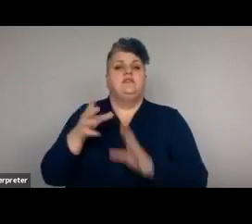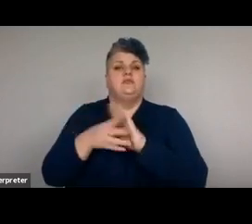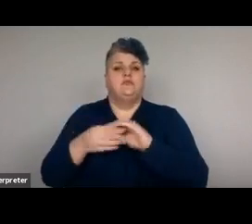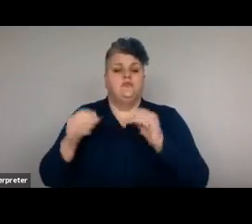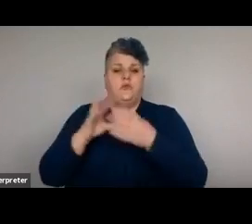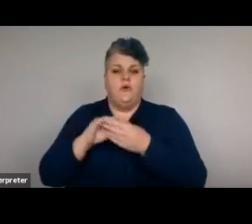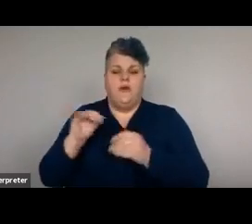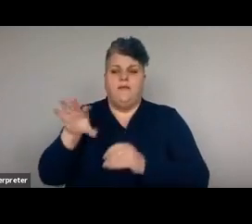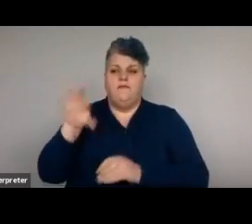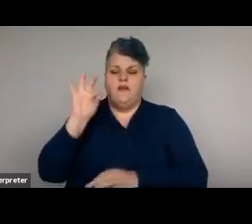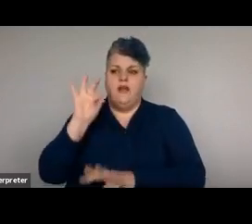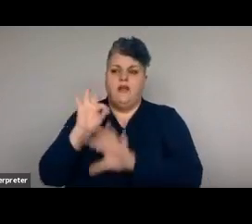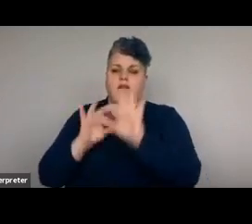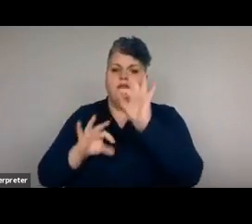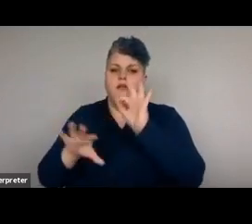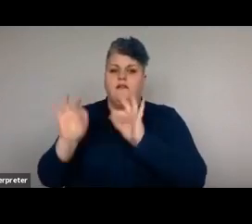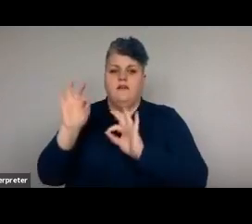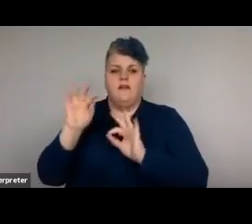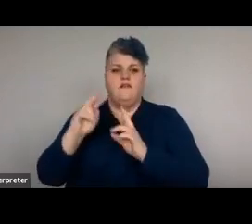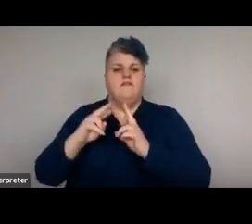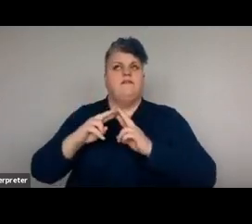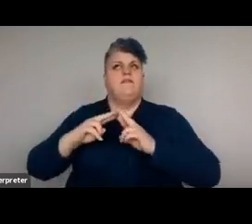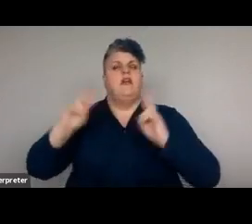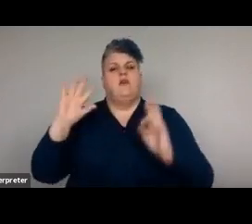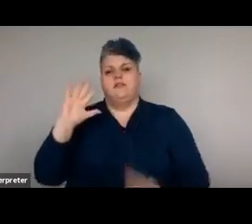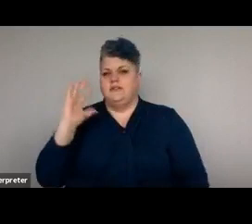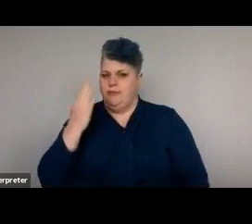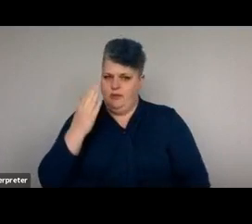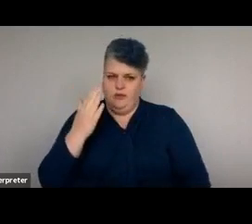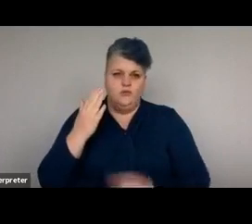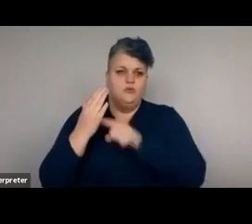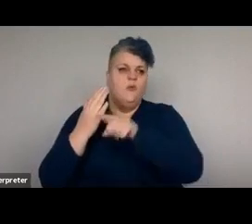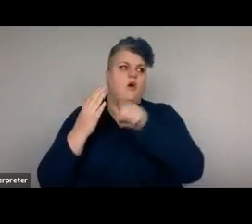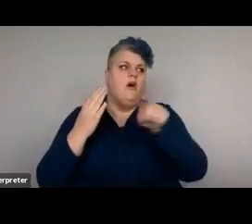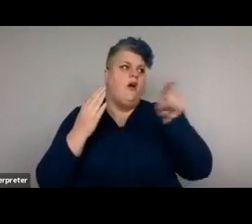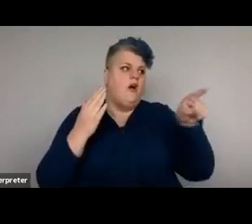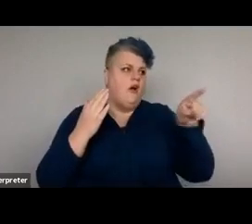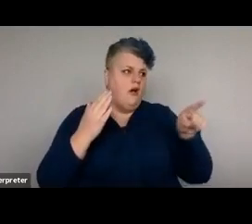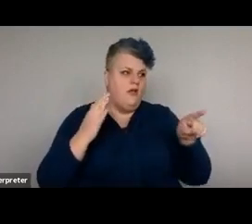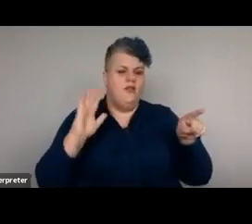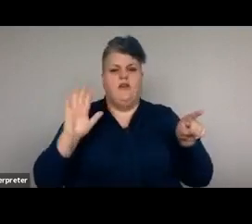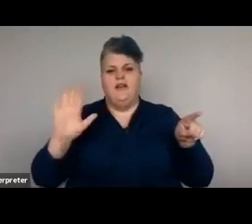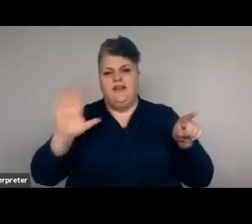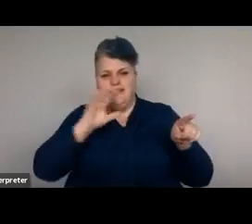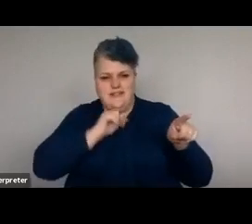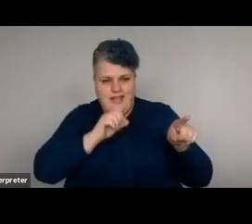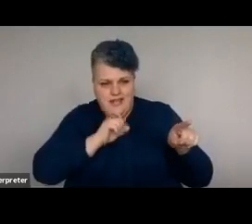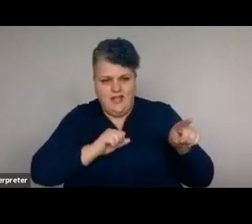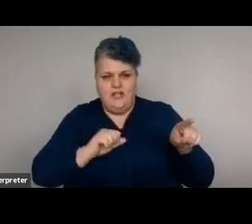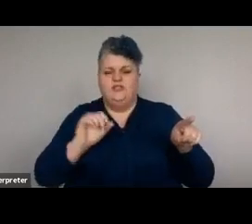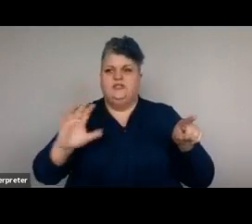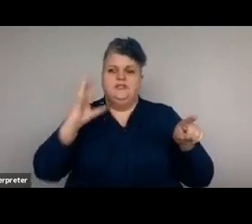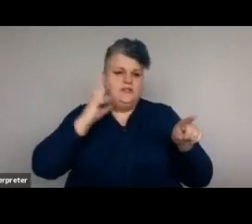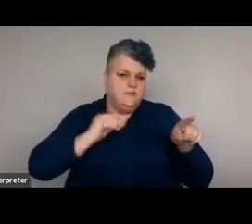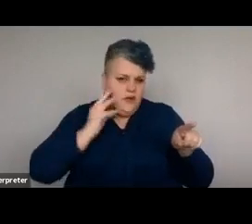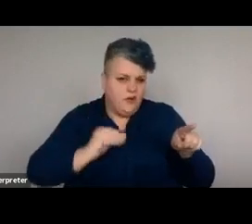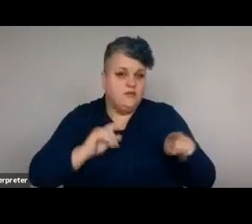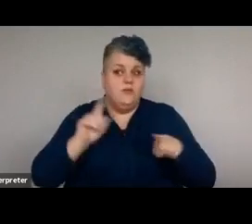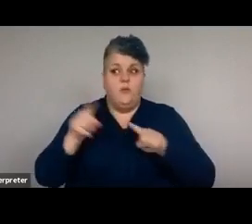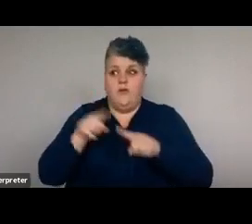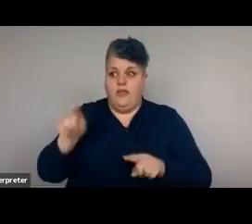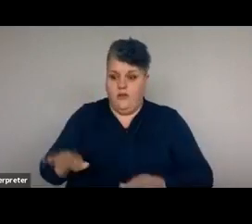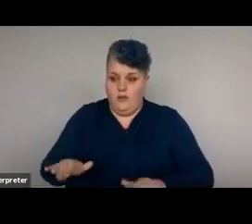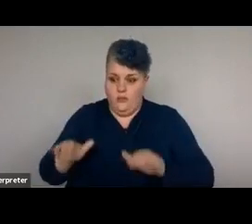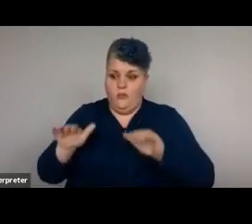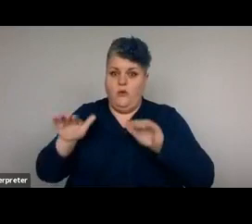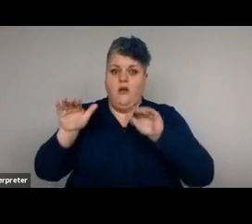finding, is very similar to a lot of other people's stories who are similar to him, in the fact that when they grew up, it was a